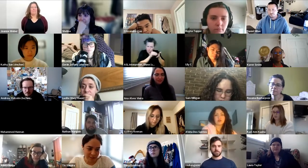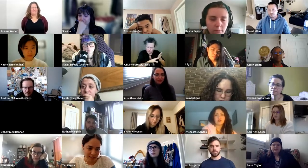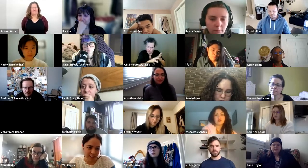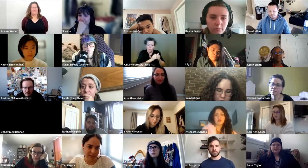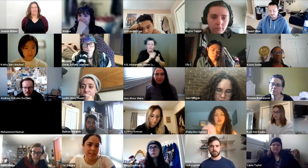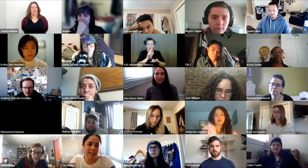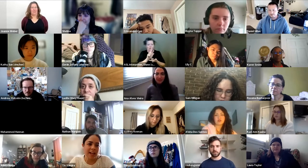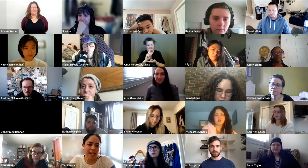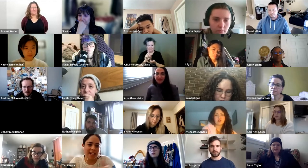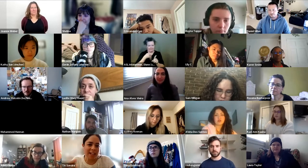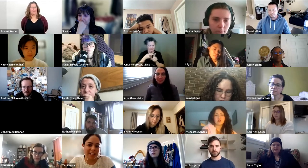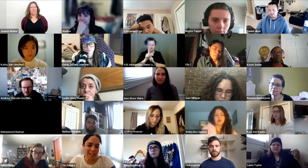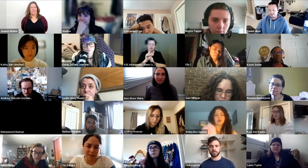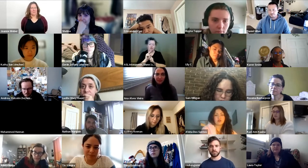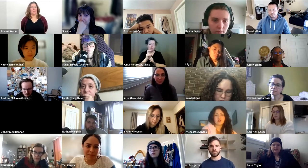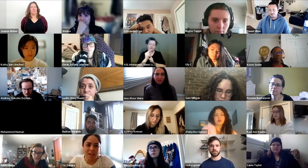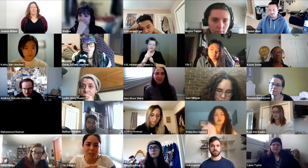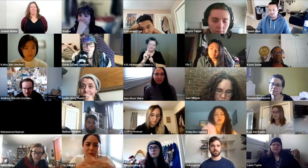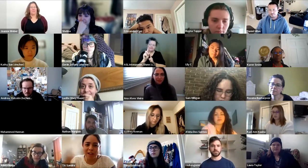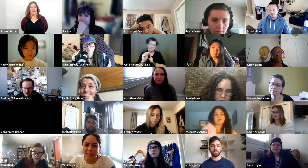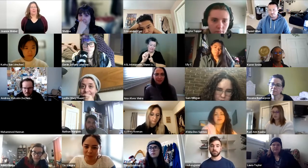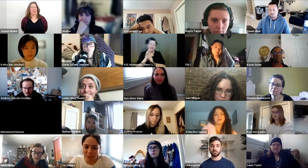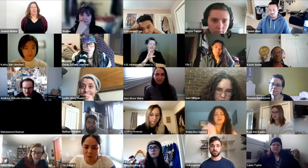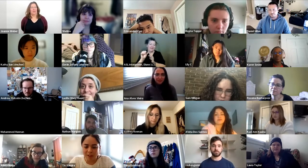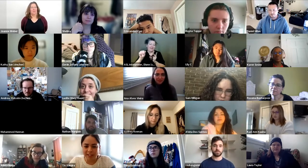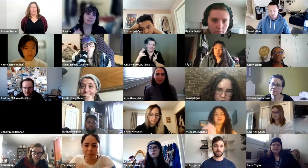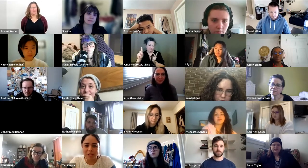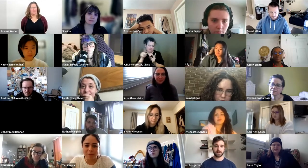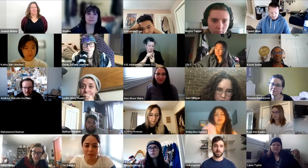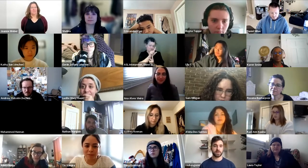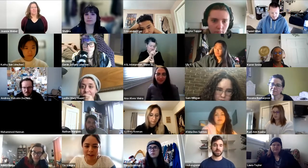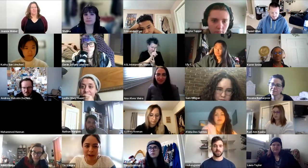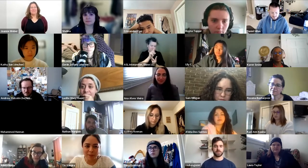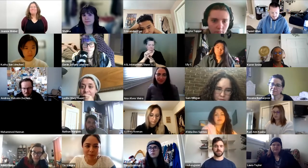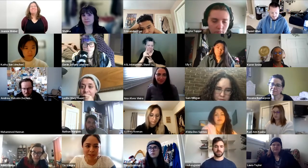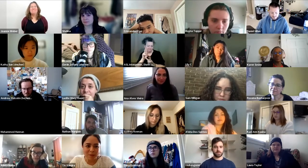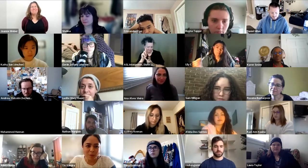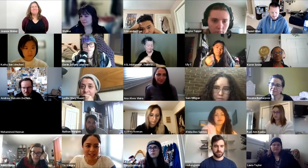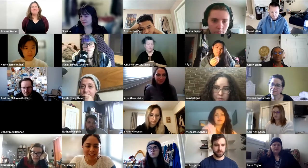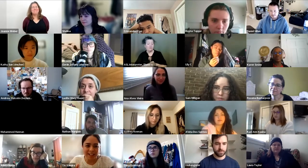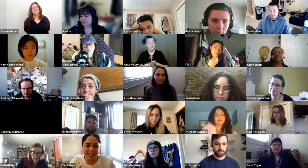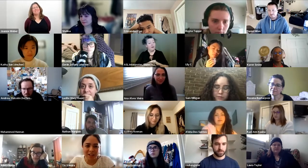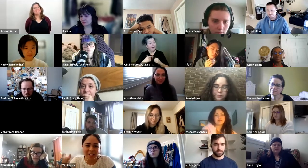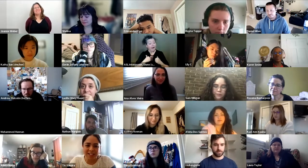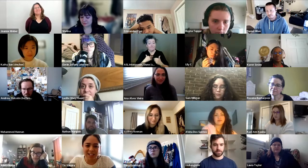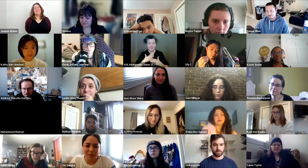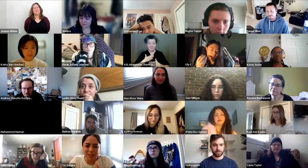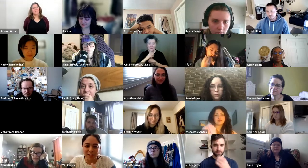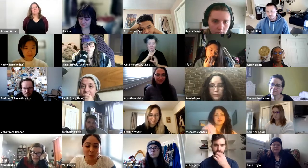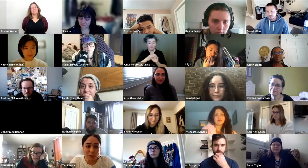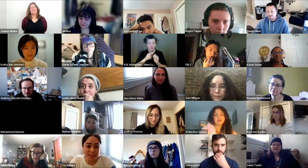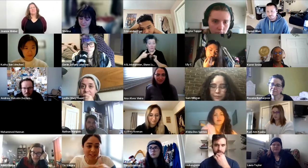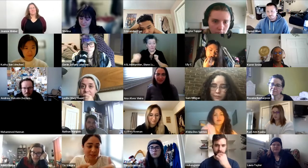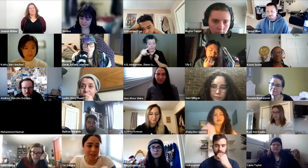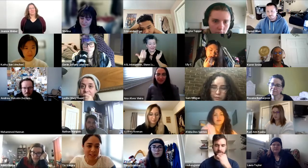learning disabilities and ADHD. So nice to meet you all, and I'm very happy to be once again with